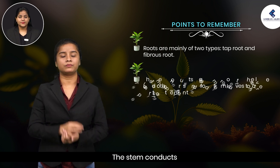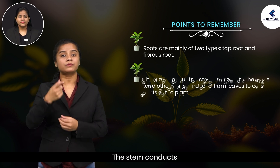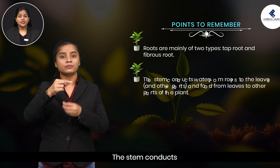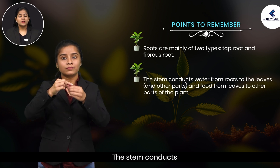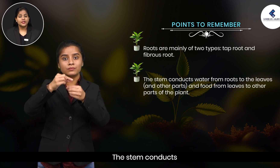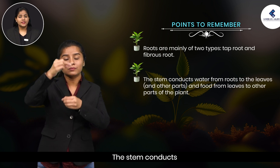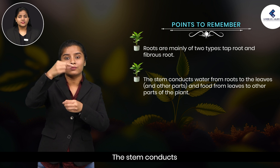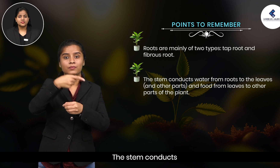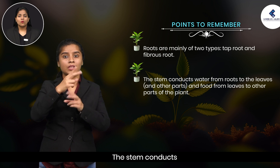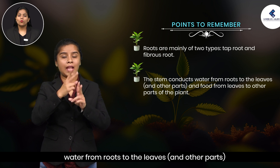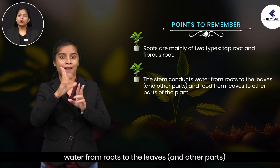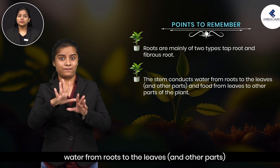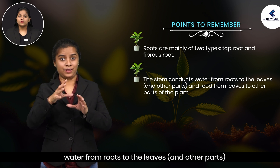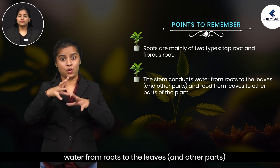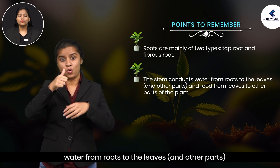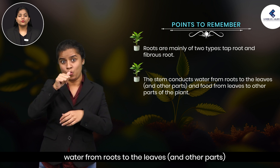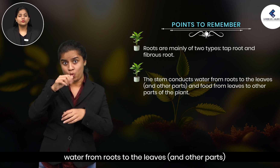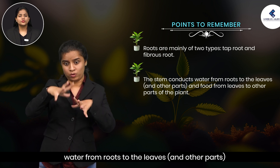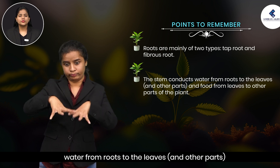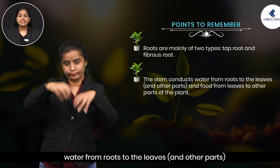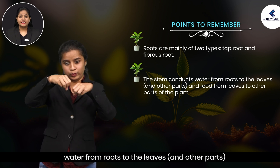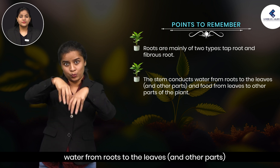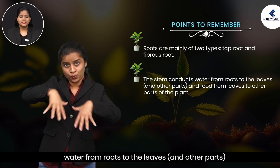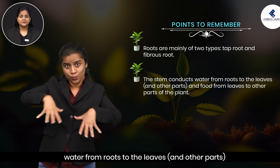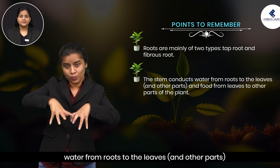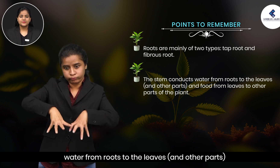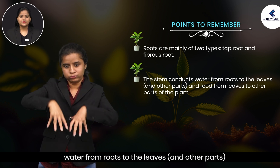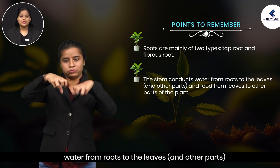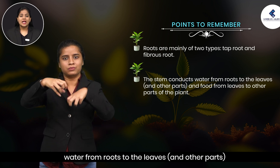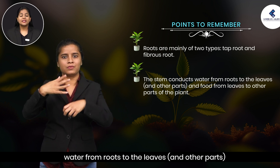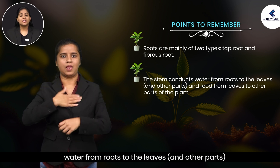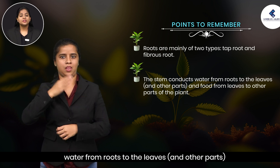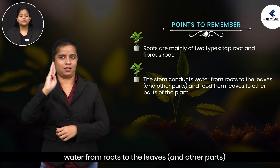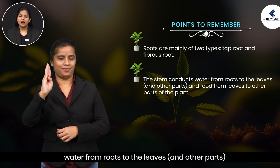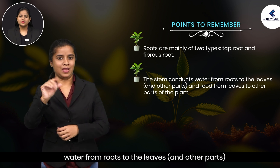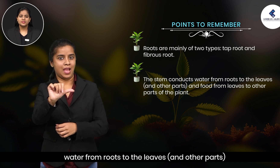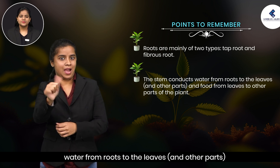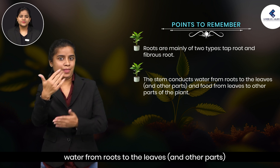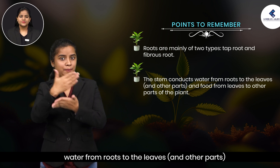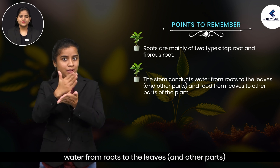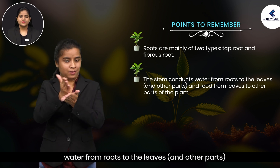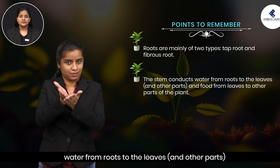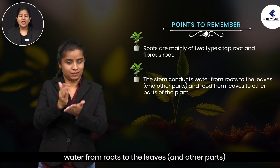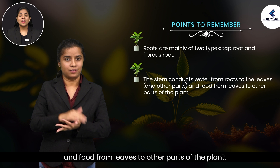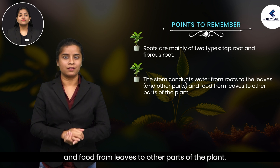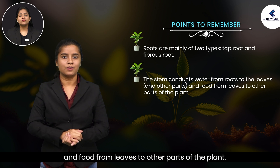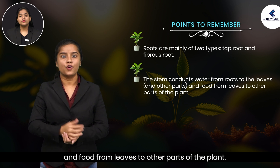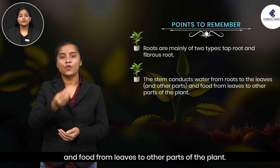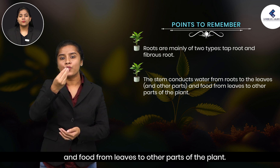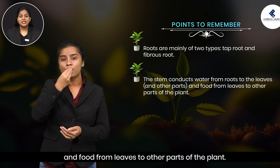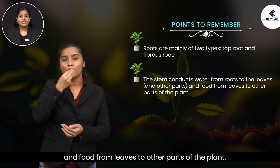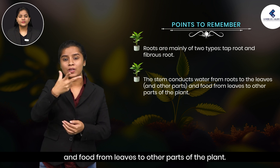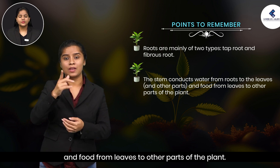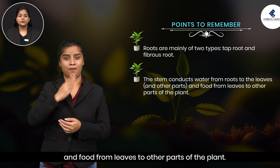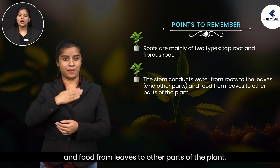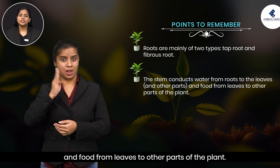The stem conducts water from roots to the leaves and other parts, and food